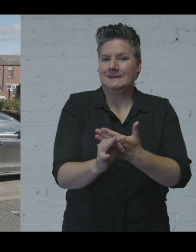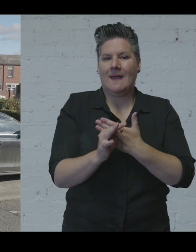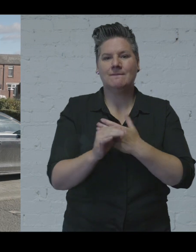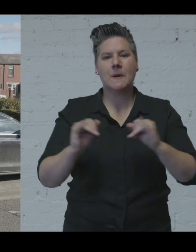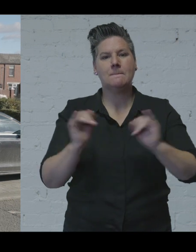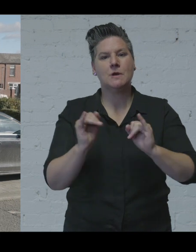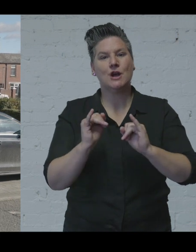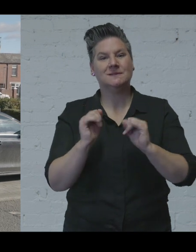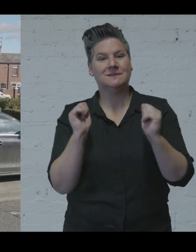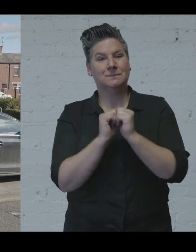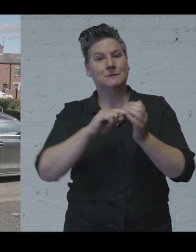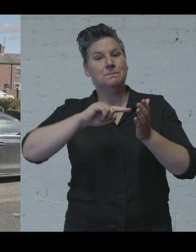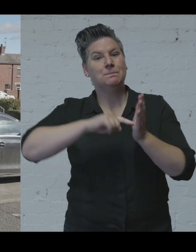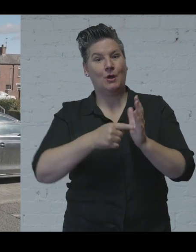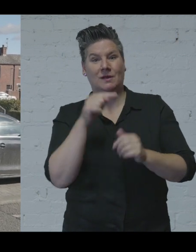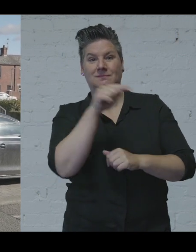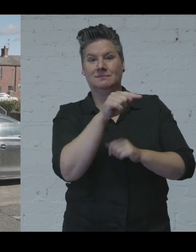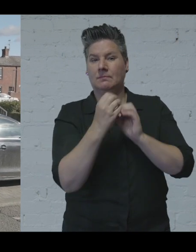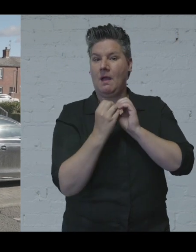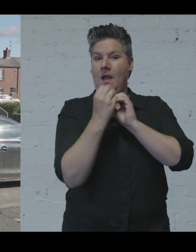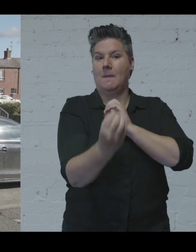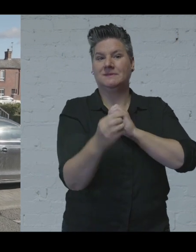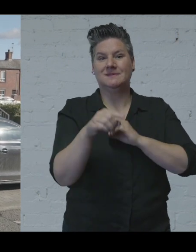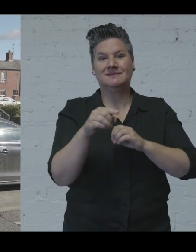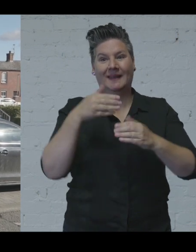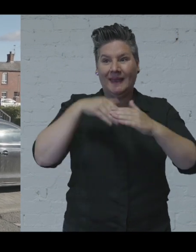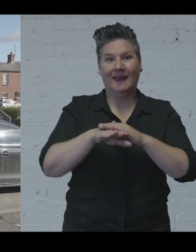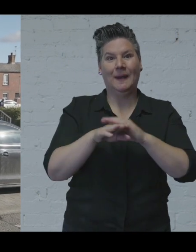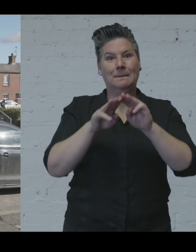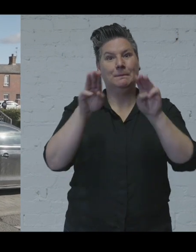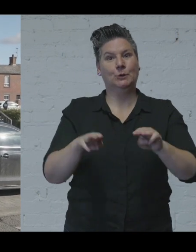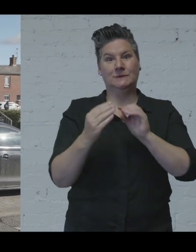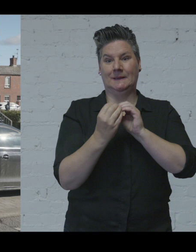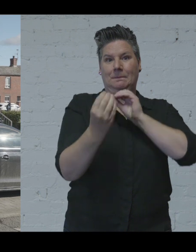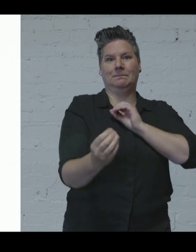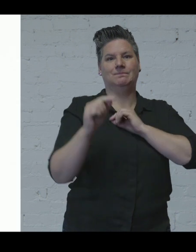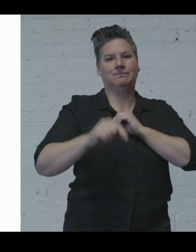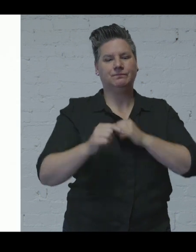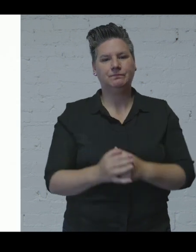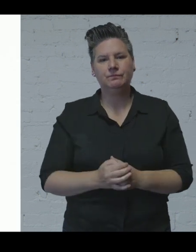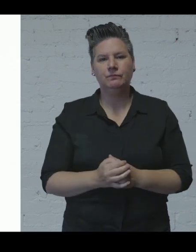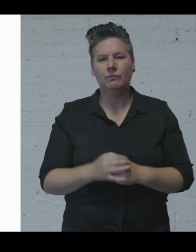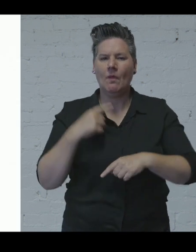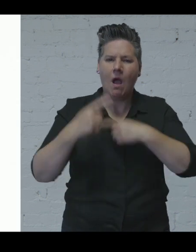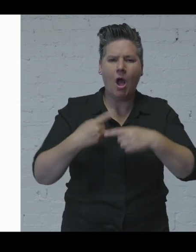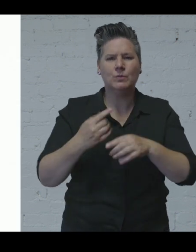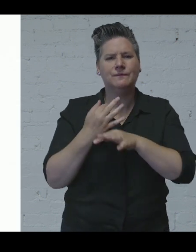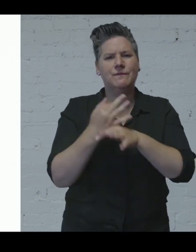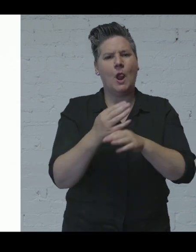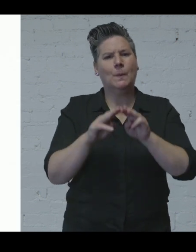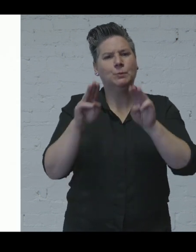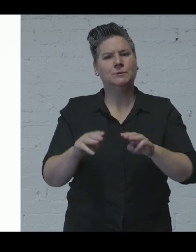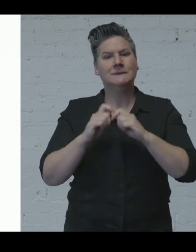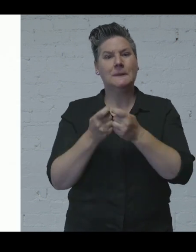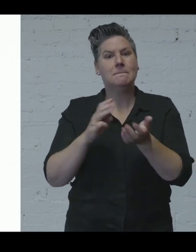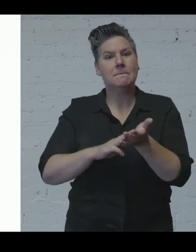There is a safe emergency assembly point directly opposite the entrance to the museum building. Always follow museum team members'